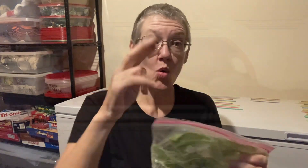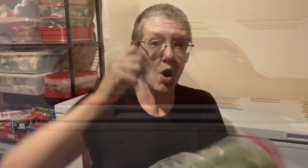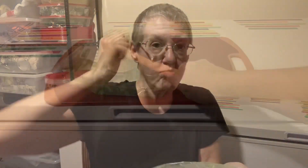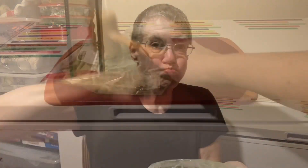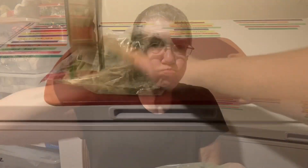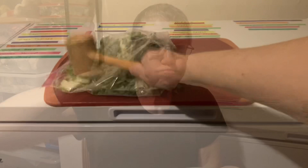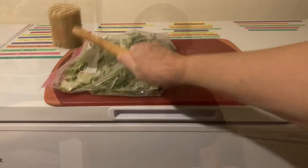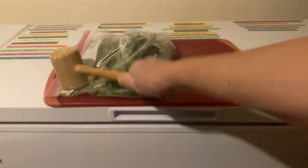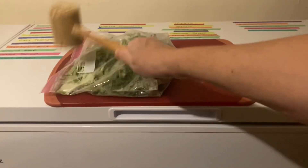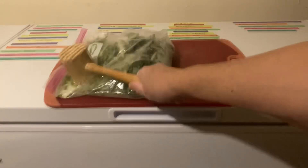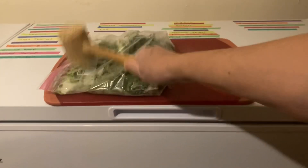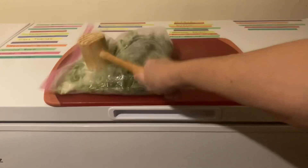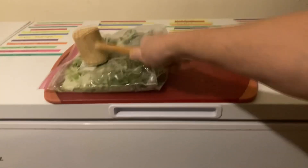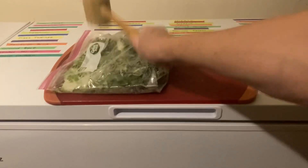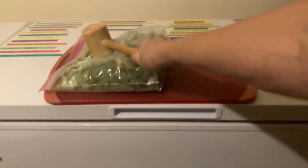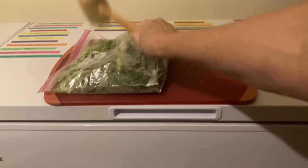Or hit them with a mallet.